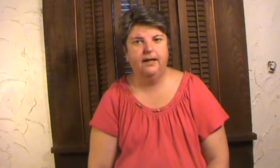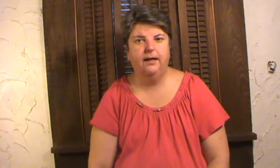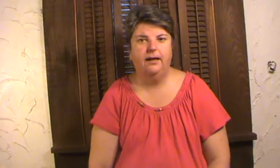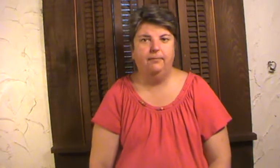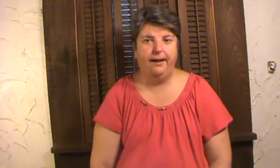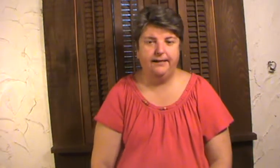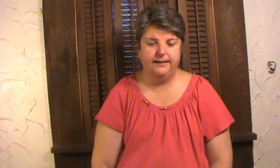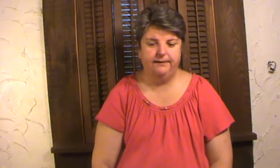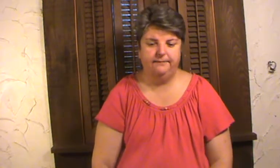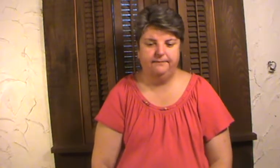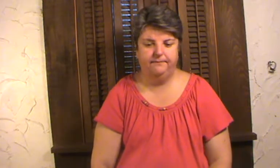Abandon.